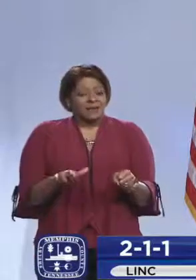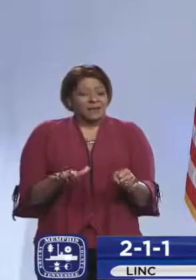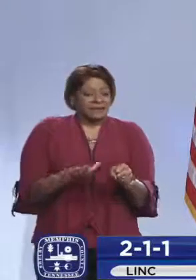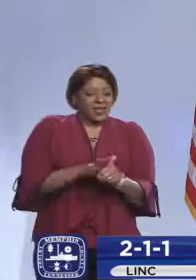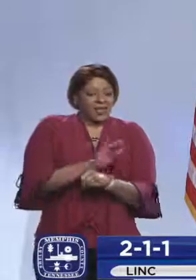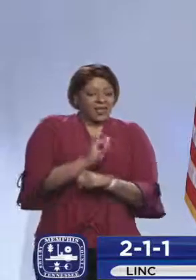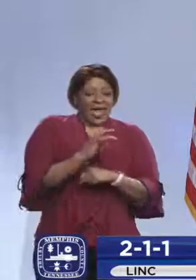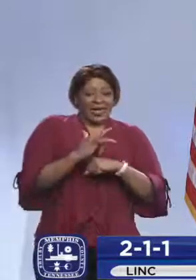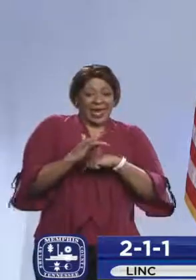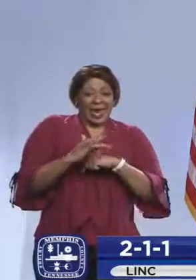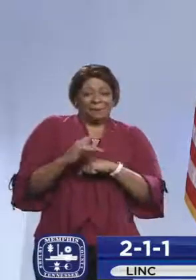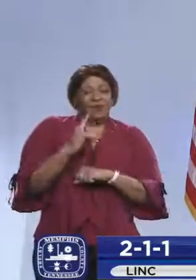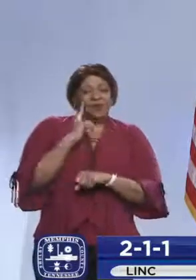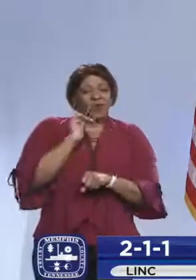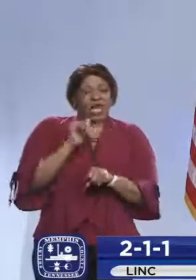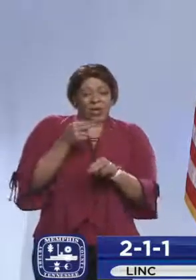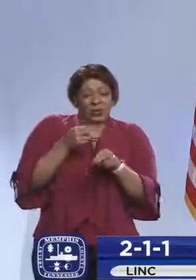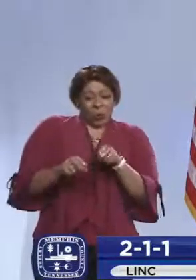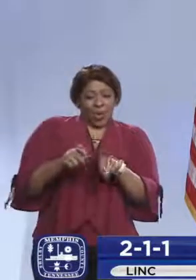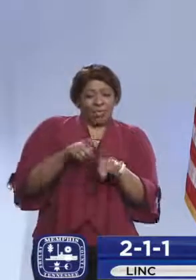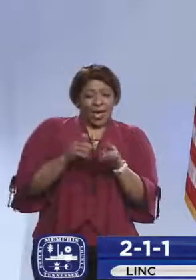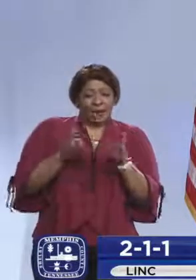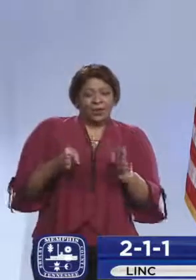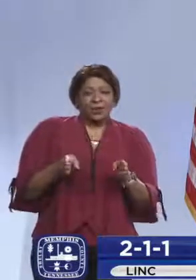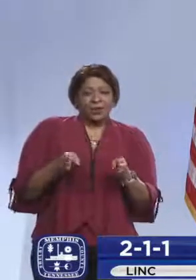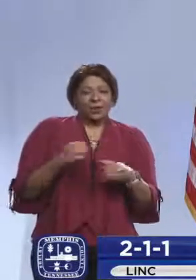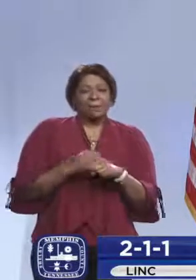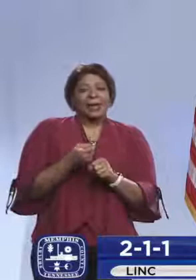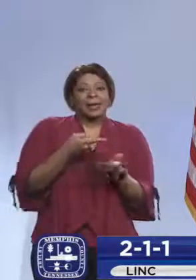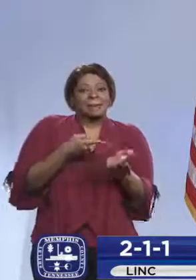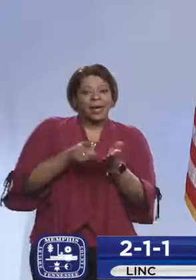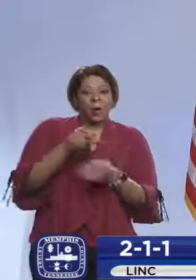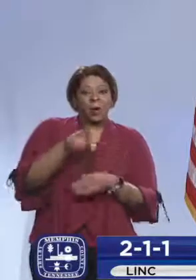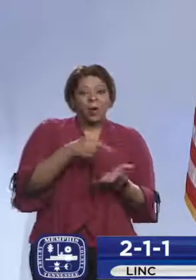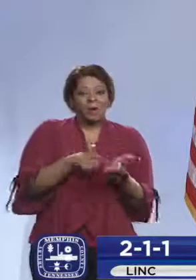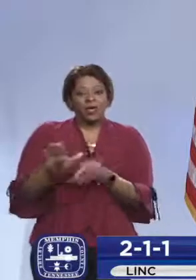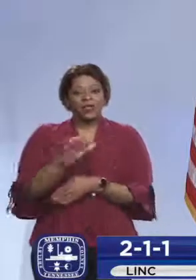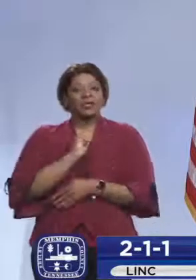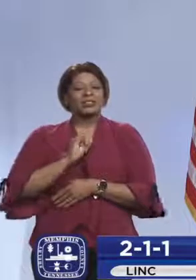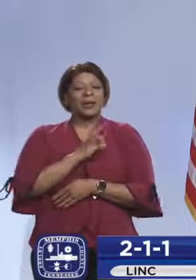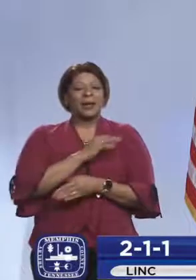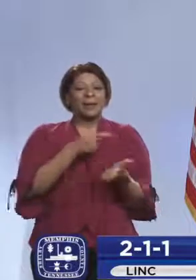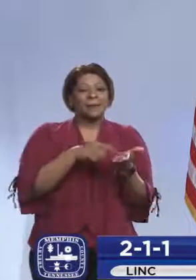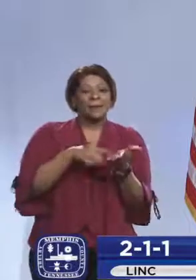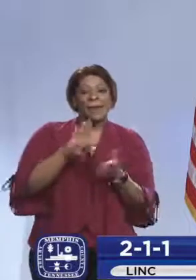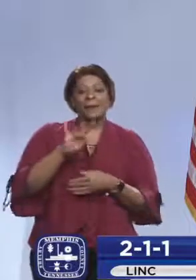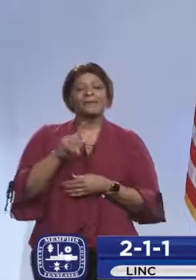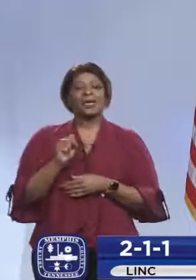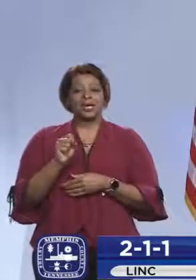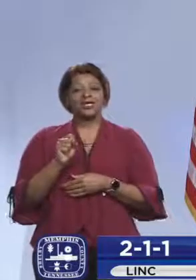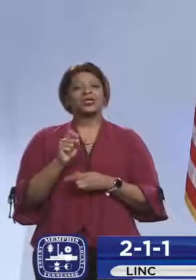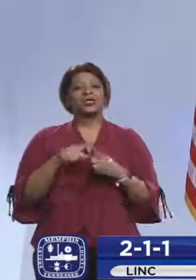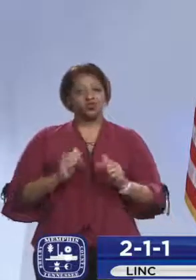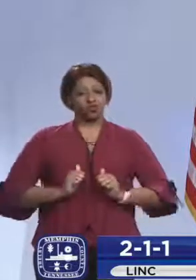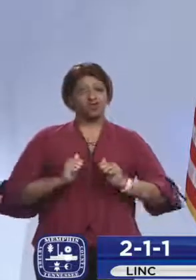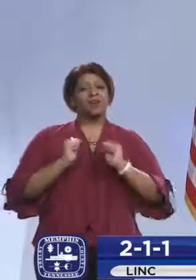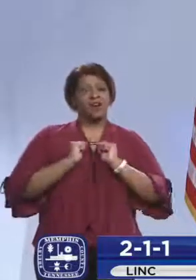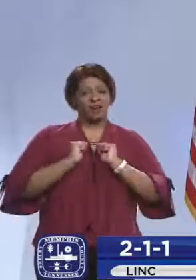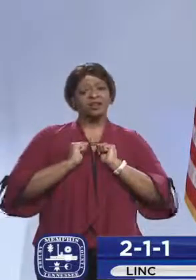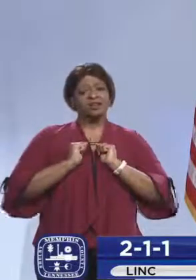gap just a little bit for a short amount of time to allow them to make payroll or pay some bills to